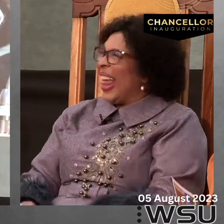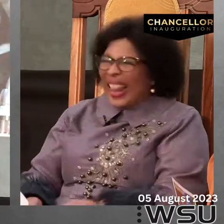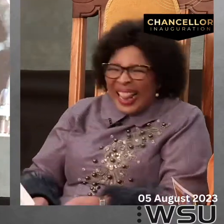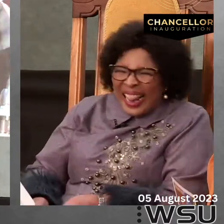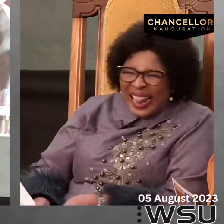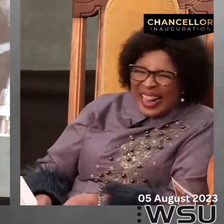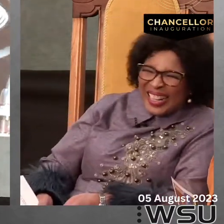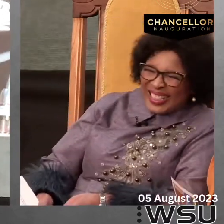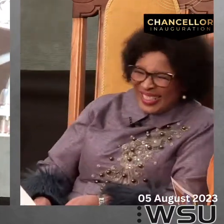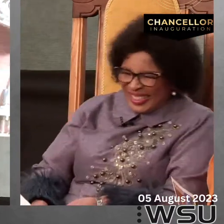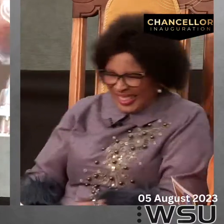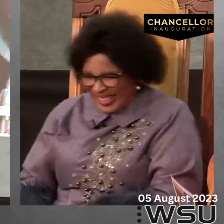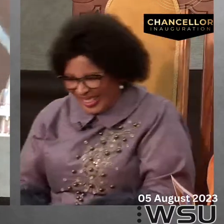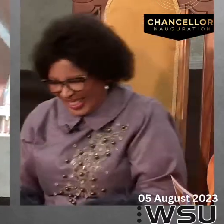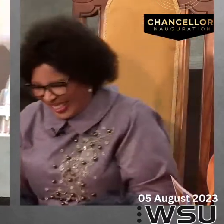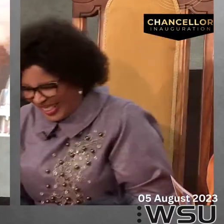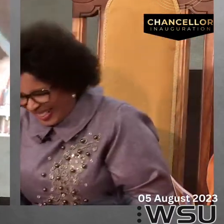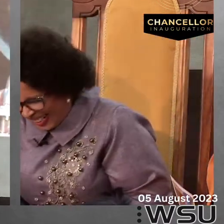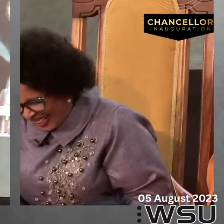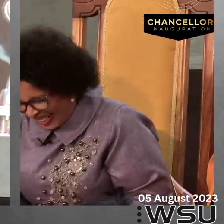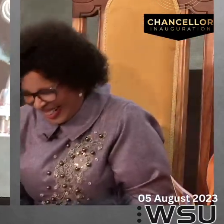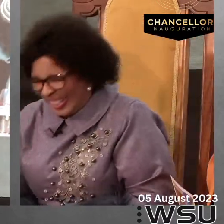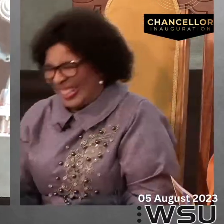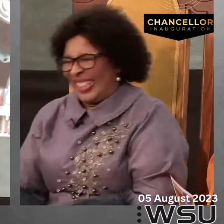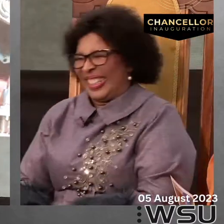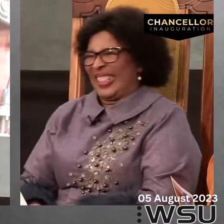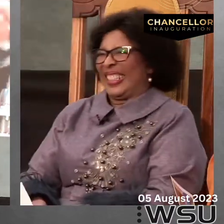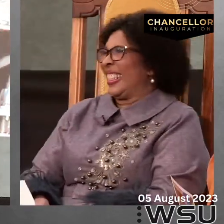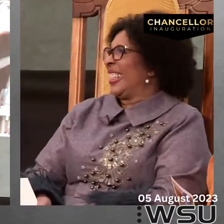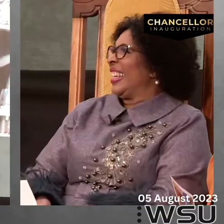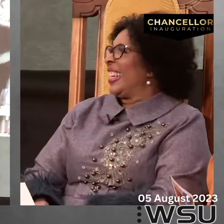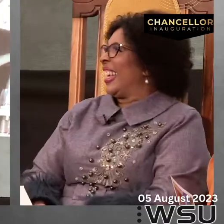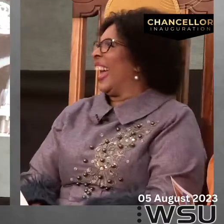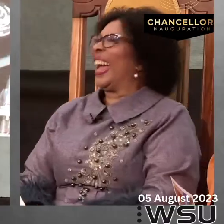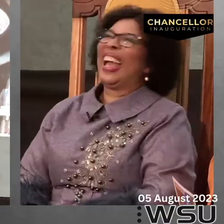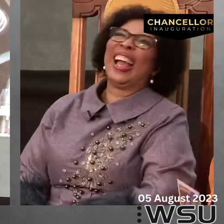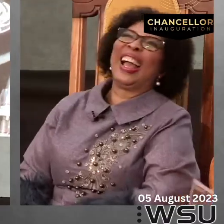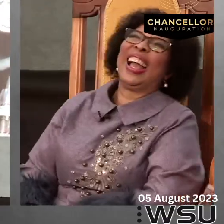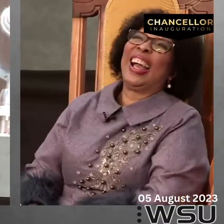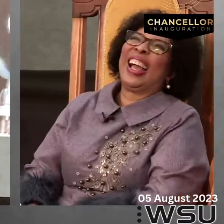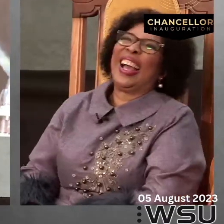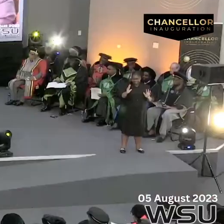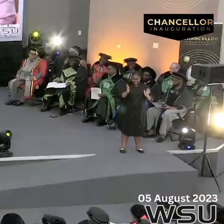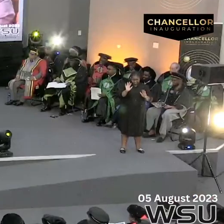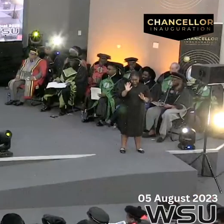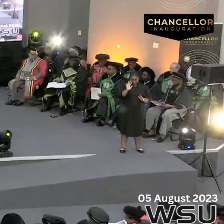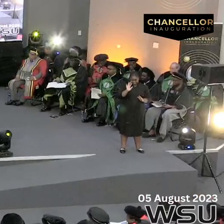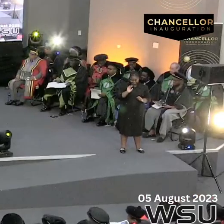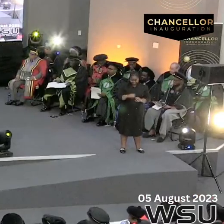Top Women Awards in 2014. You might be tempted to clap, but don't.